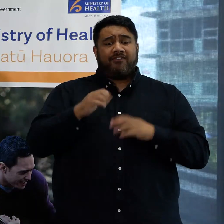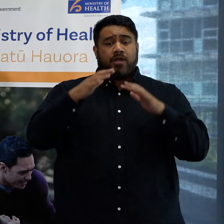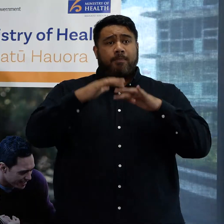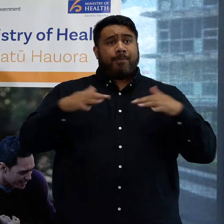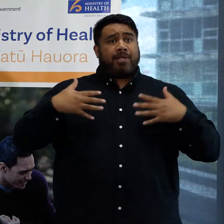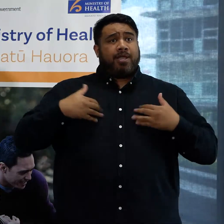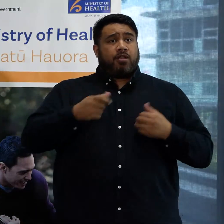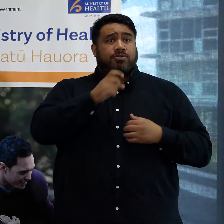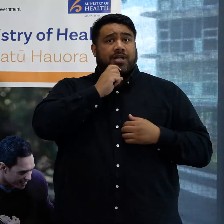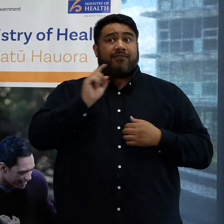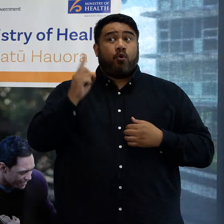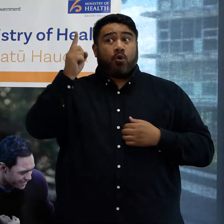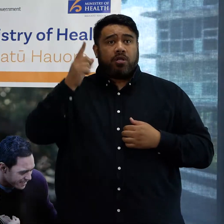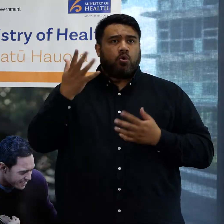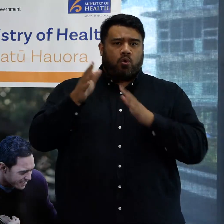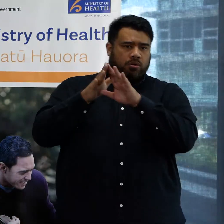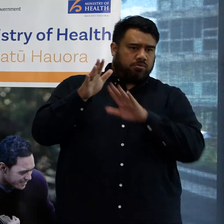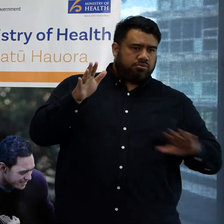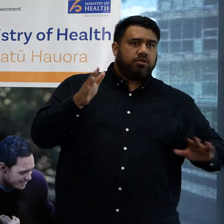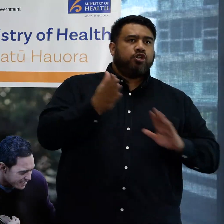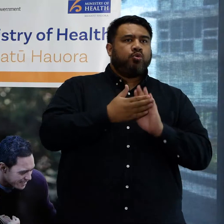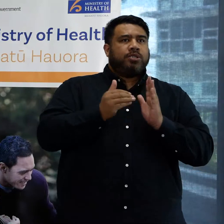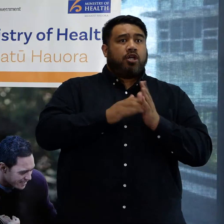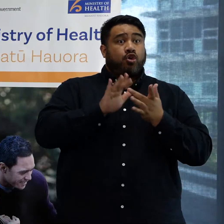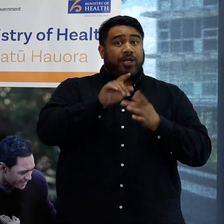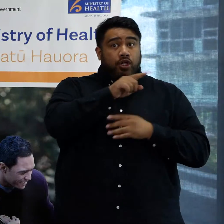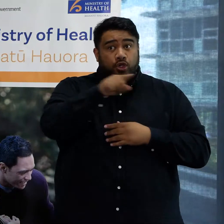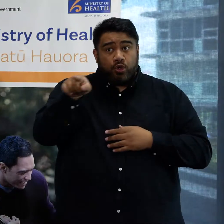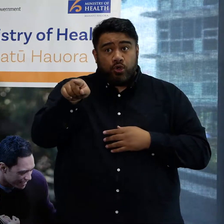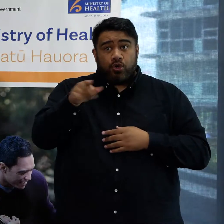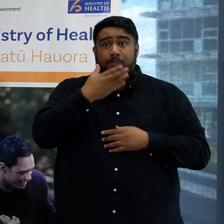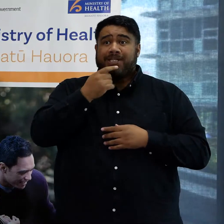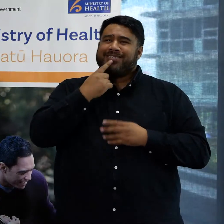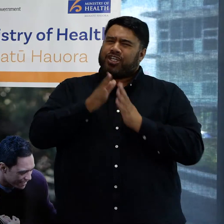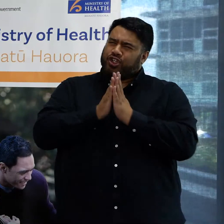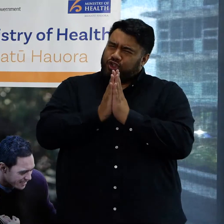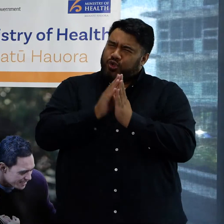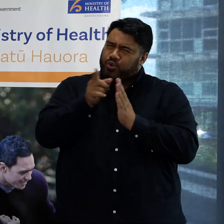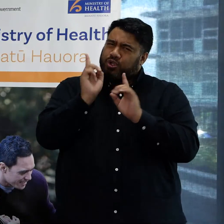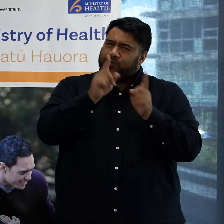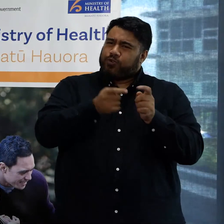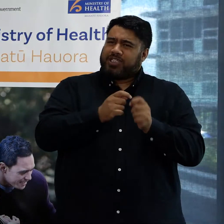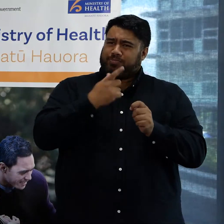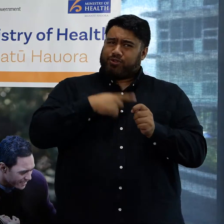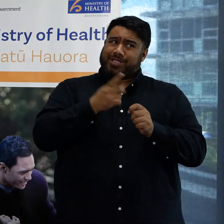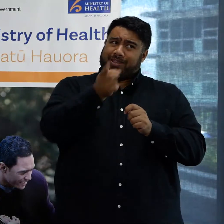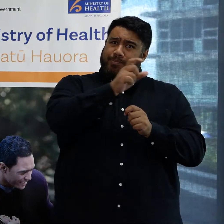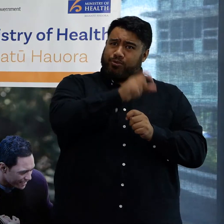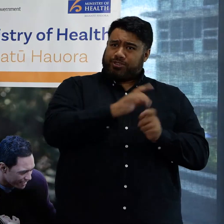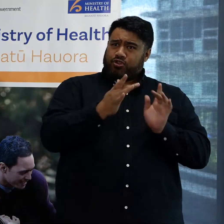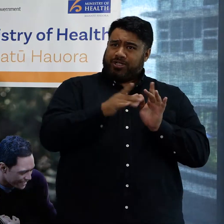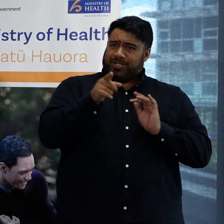either in Auckland or anywhere in the country, and asked to be tested because you are a possible contact, please